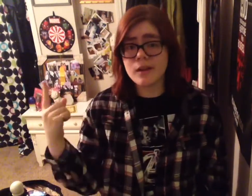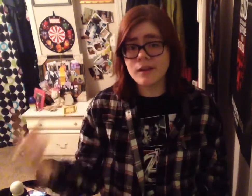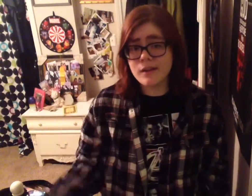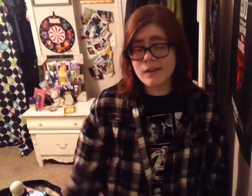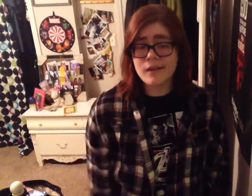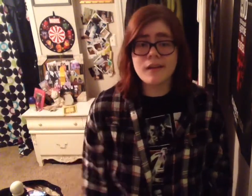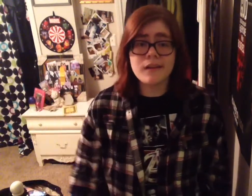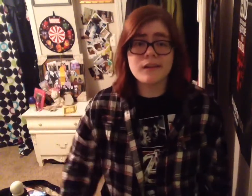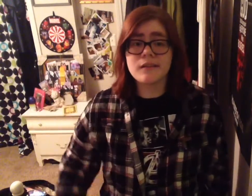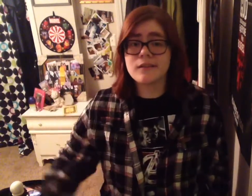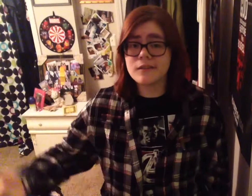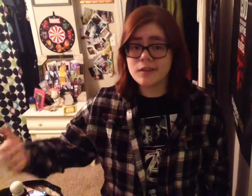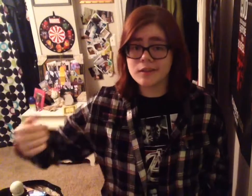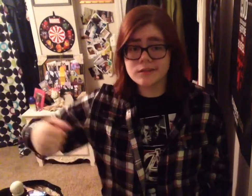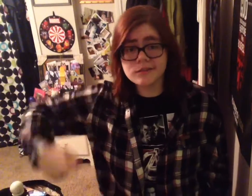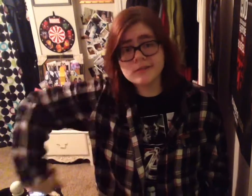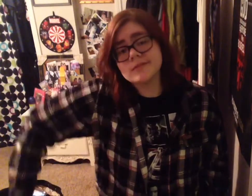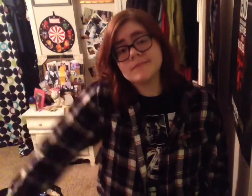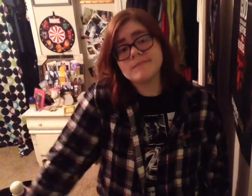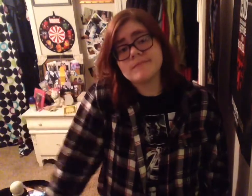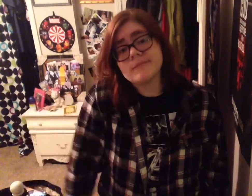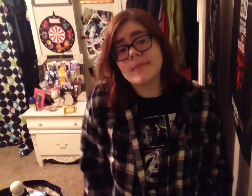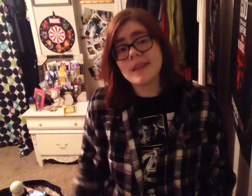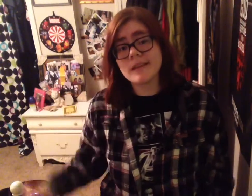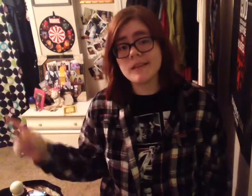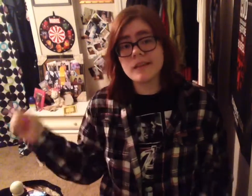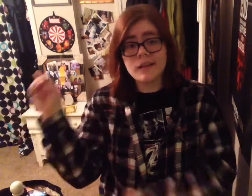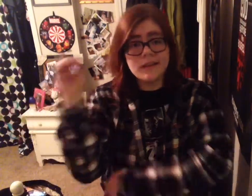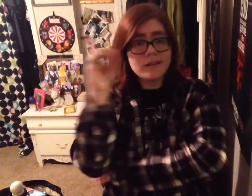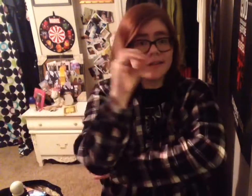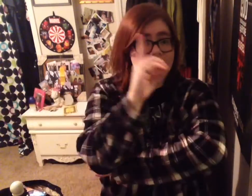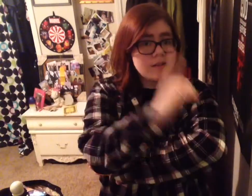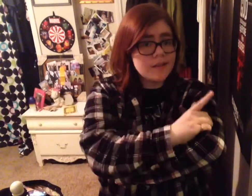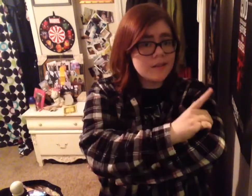Ever since that day